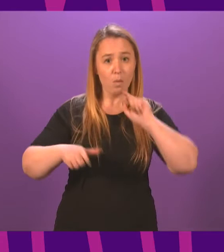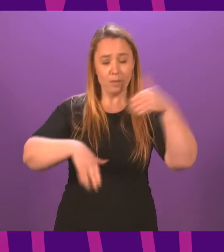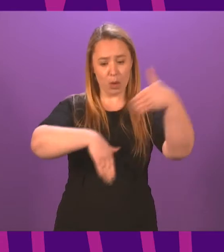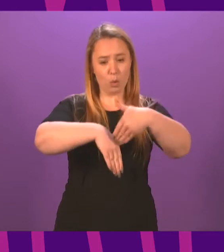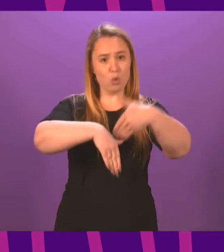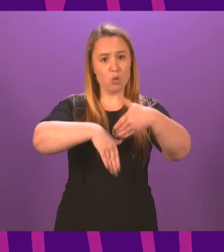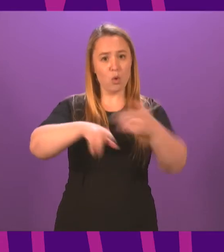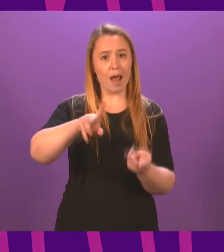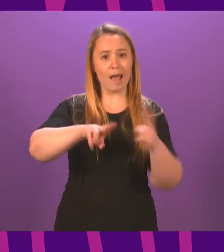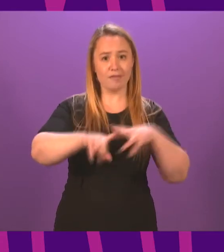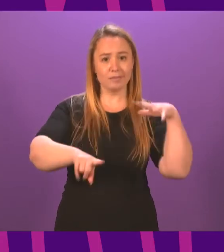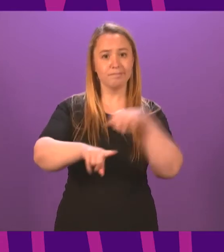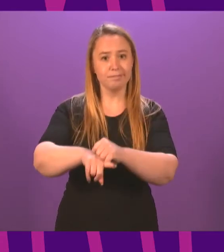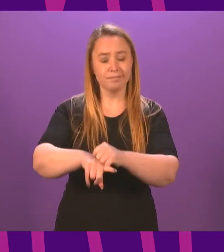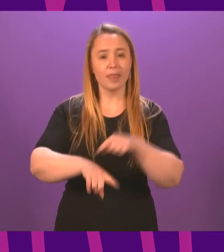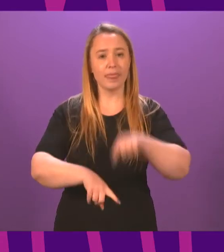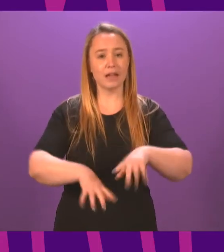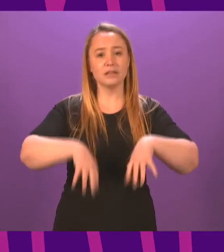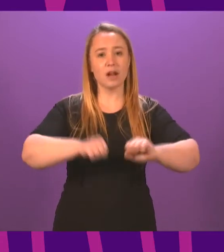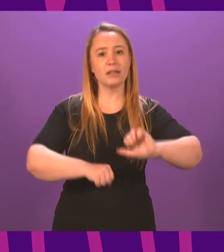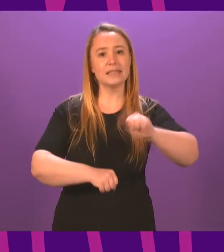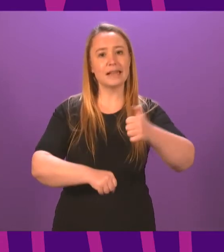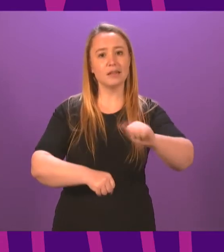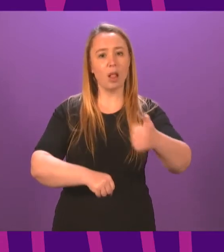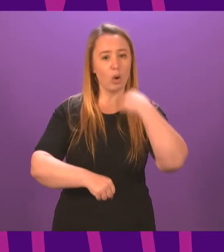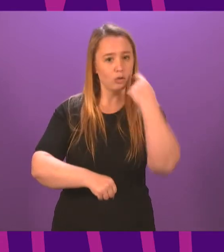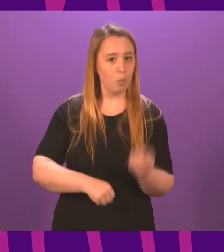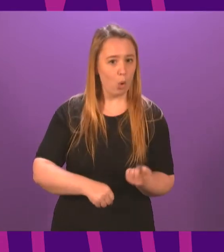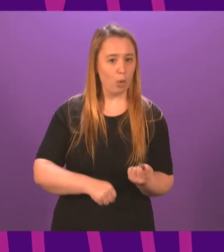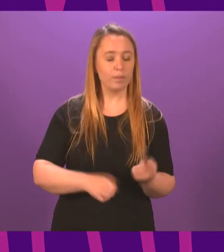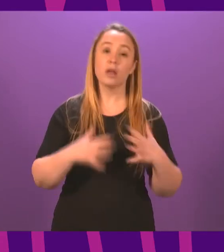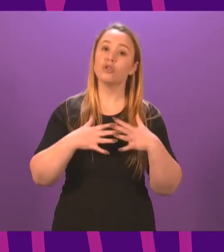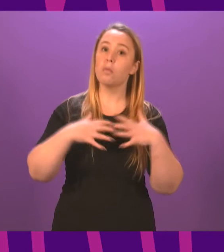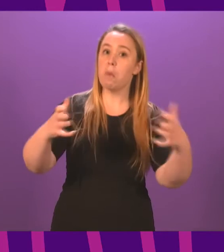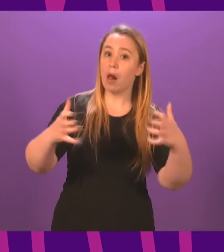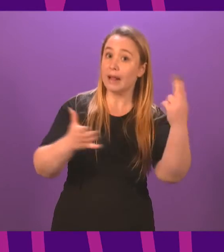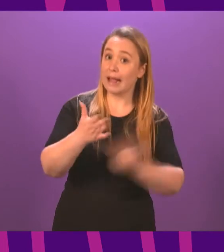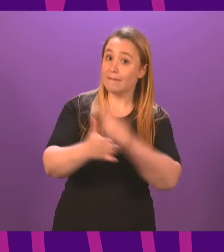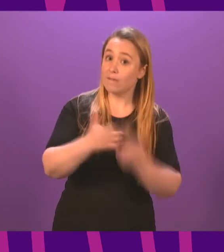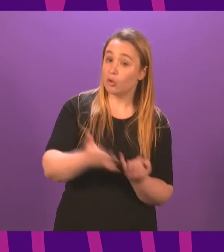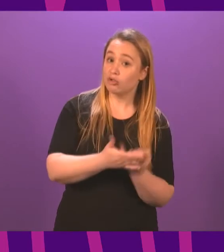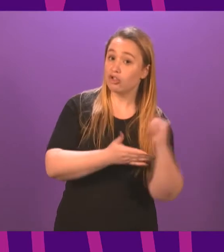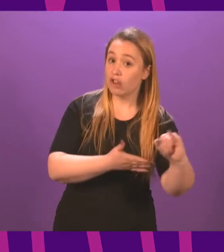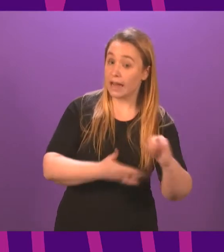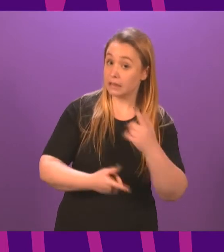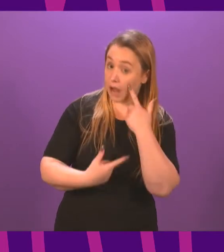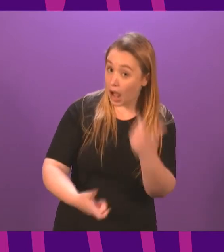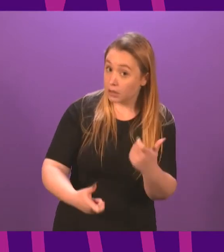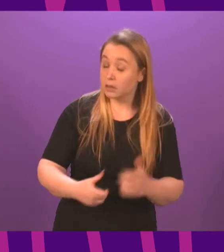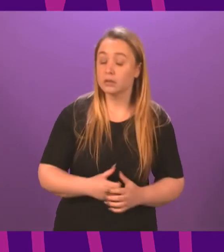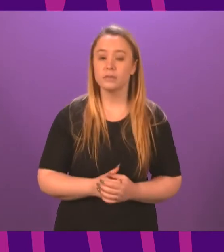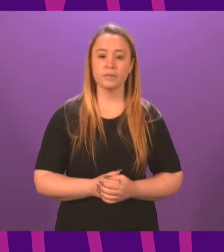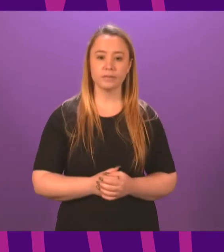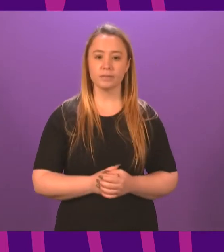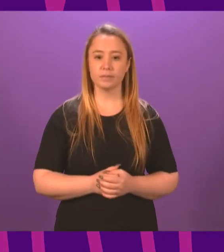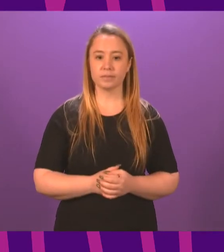6 o'clock, perhaps Donald Cameron could tell us what other opportunity this Parliament is going to get to vote against this? Donald Cameron. As